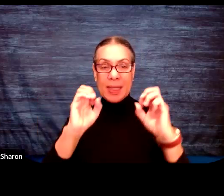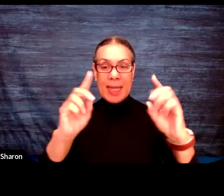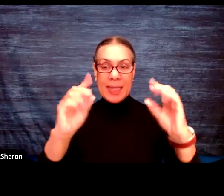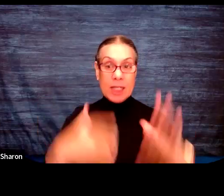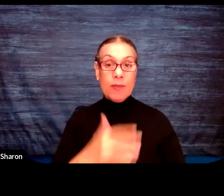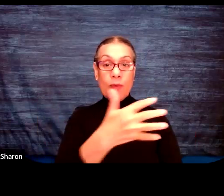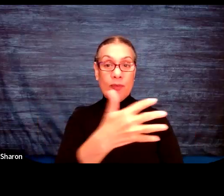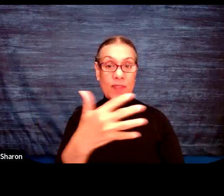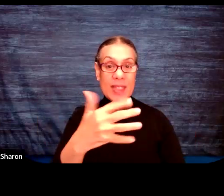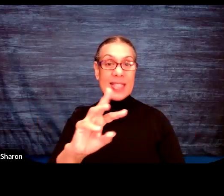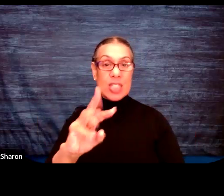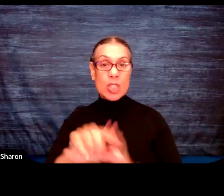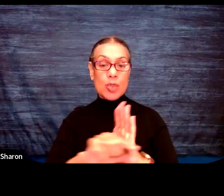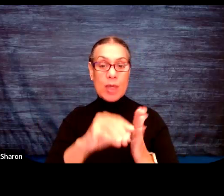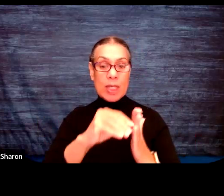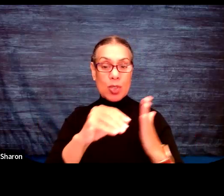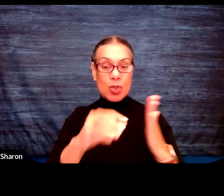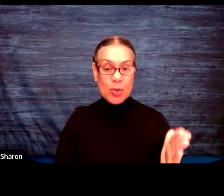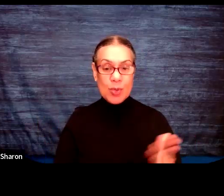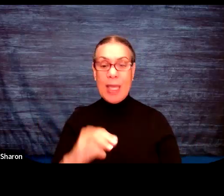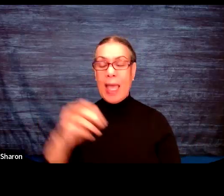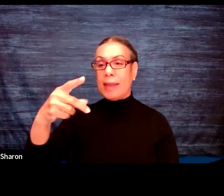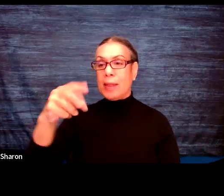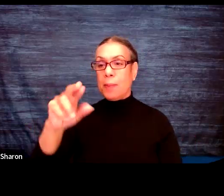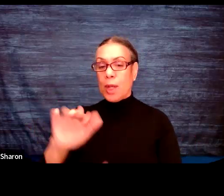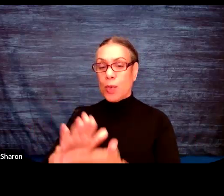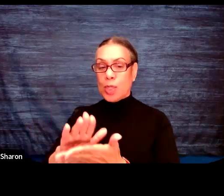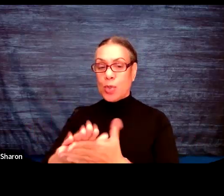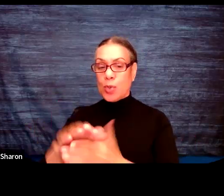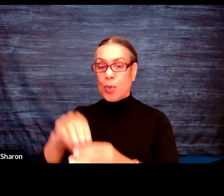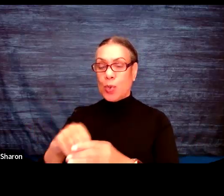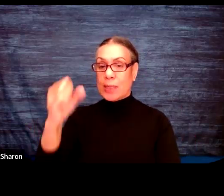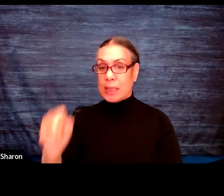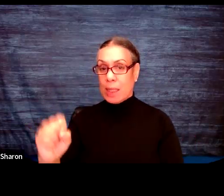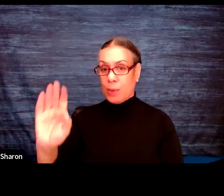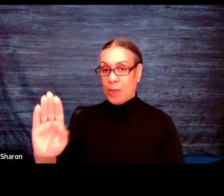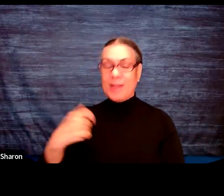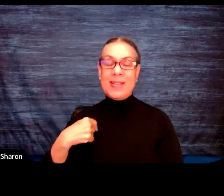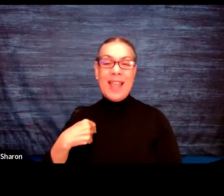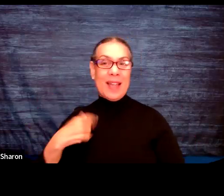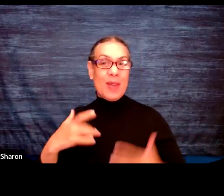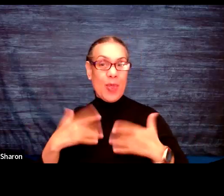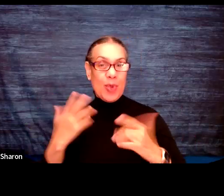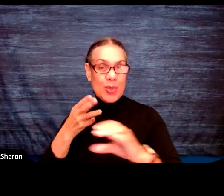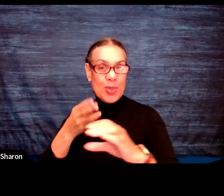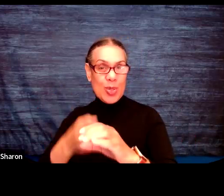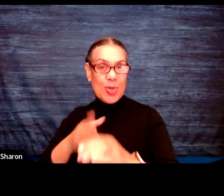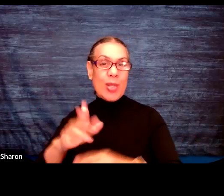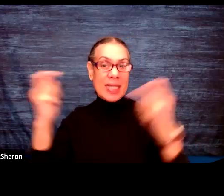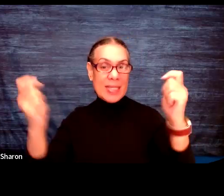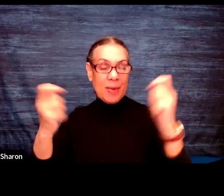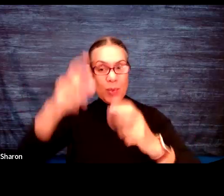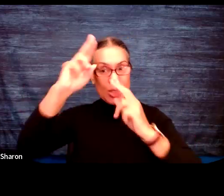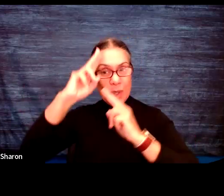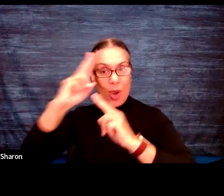6th graders at the Perry School in South Boston. I had the pleasure of joining the ceremony where Miss S was honored by